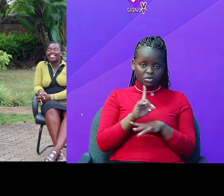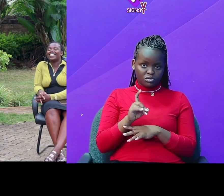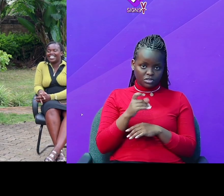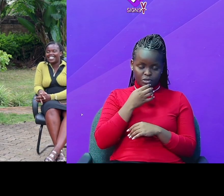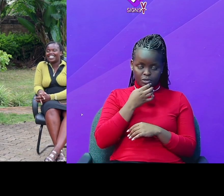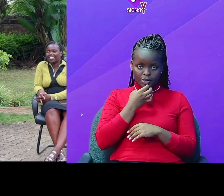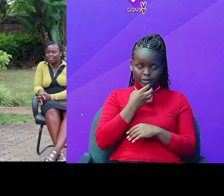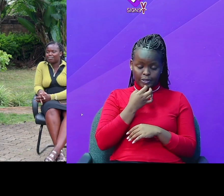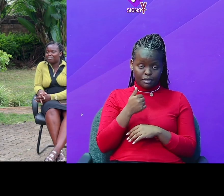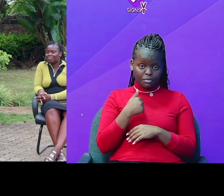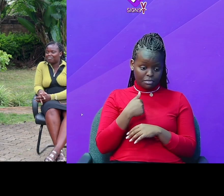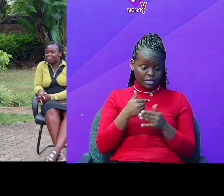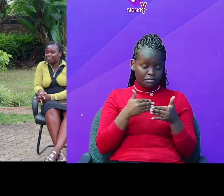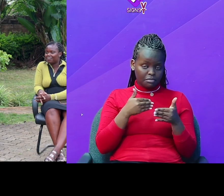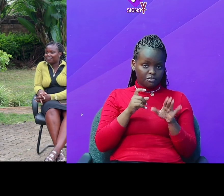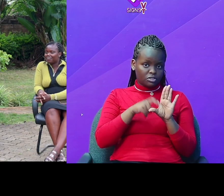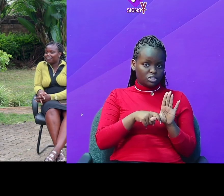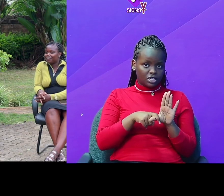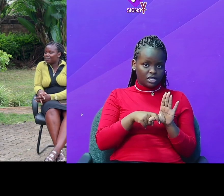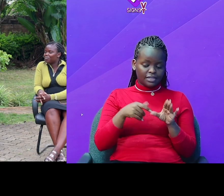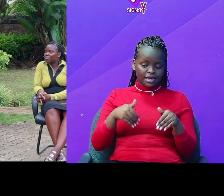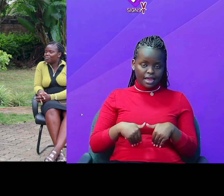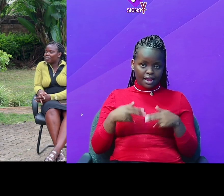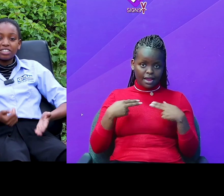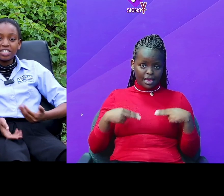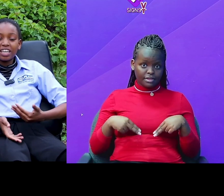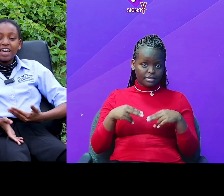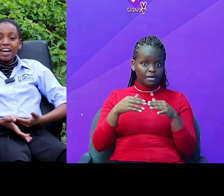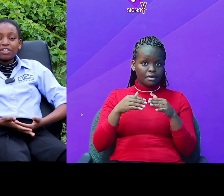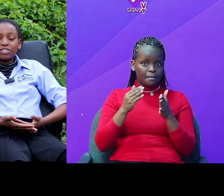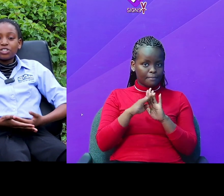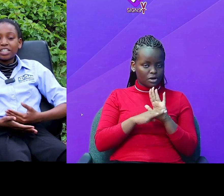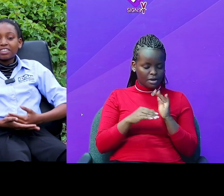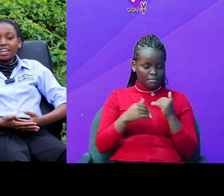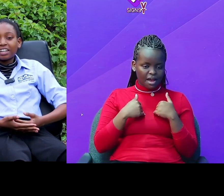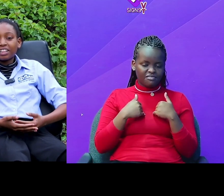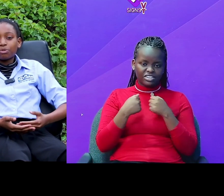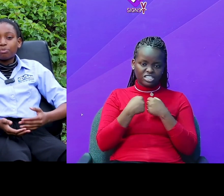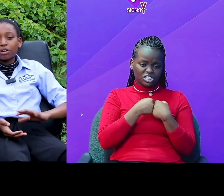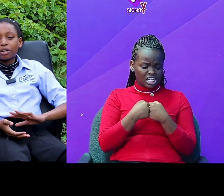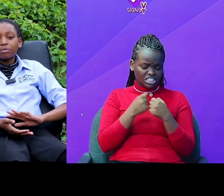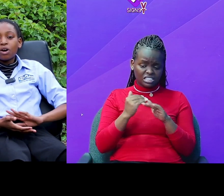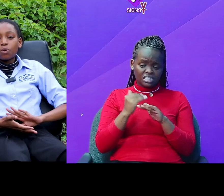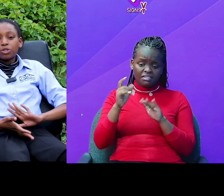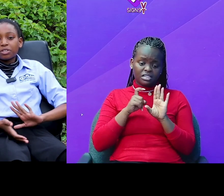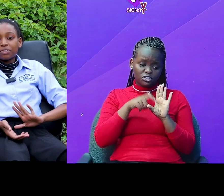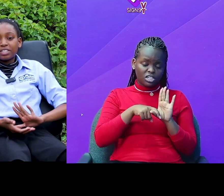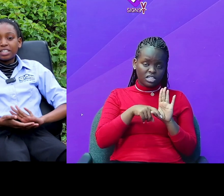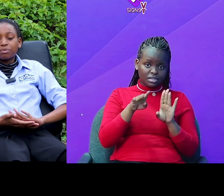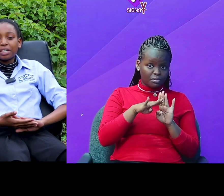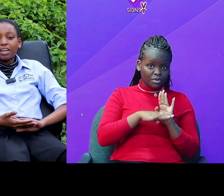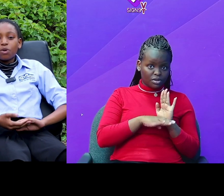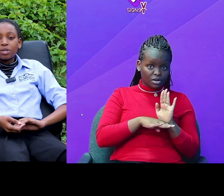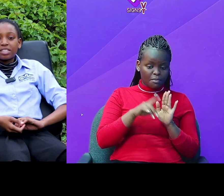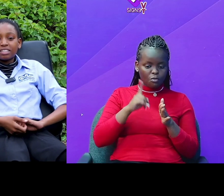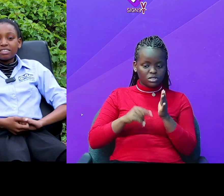me, before joining the Young Health Program, I had some challenges, and after joining the Young Health Program, what